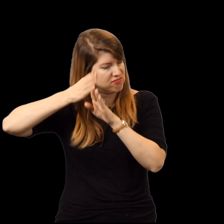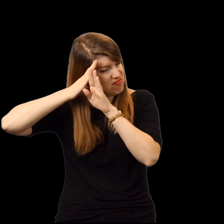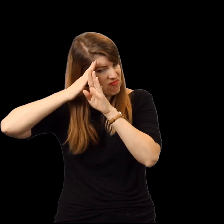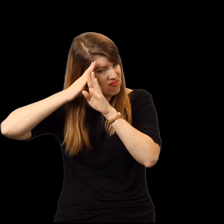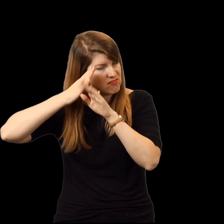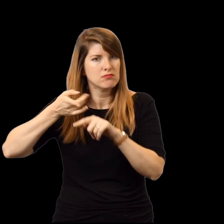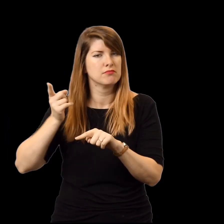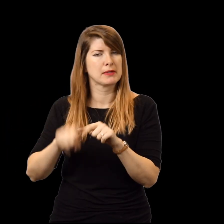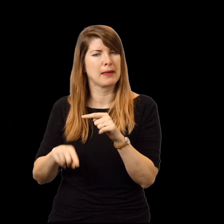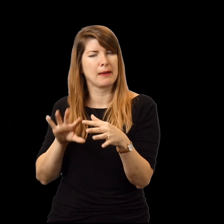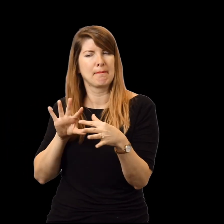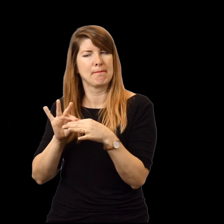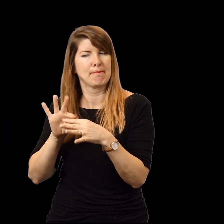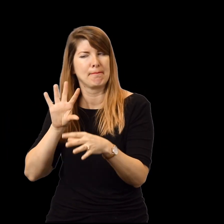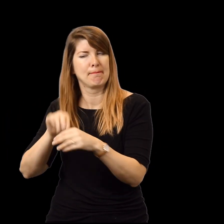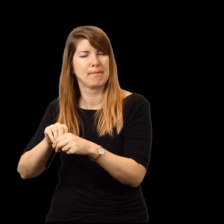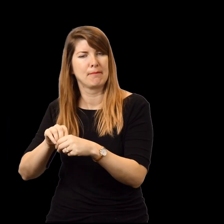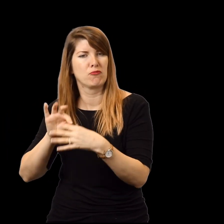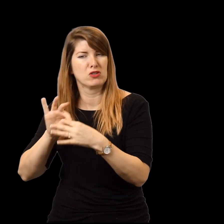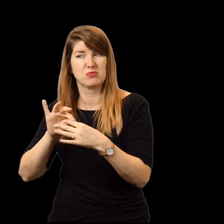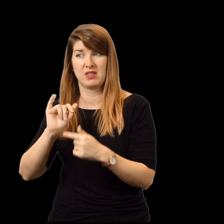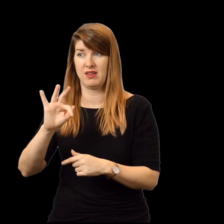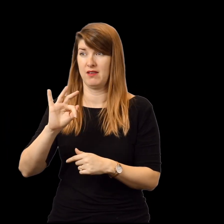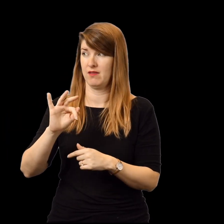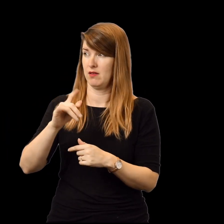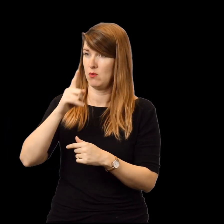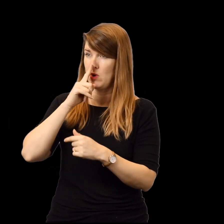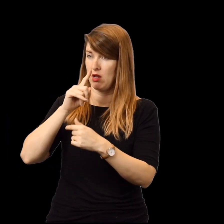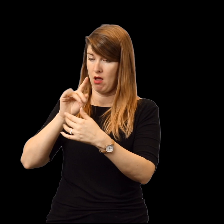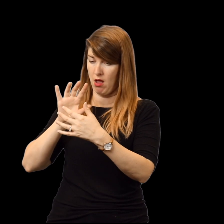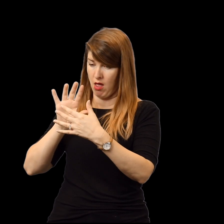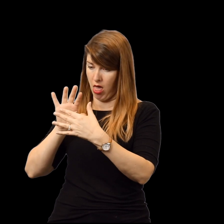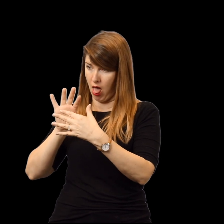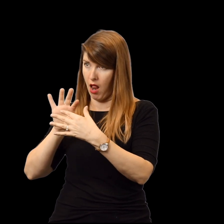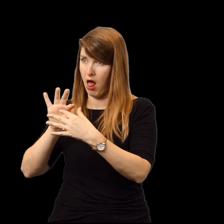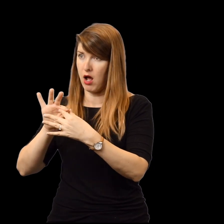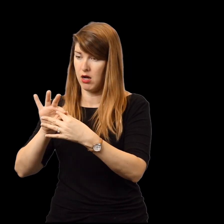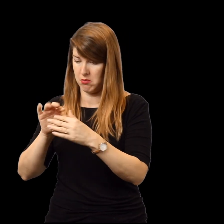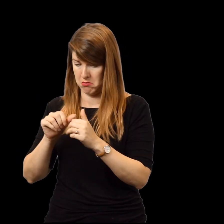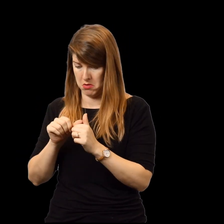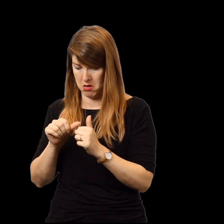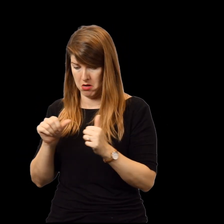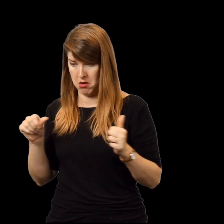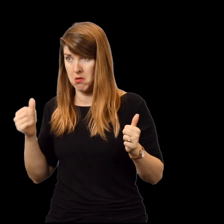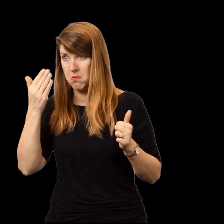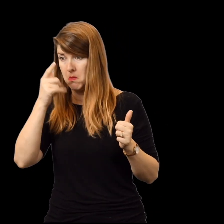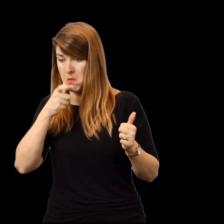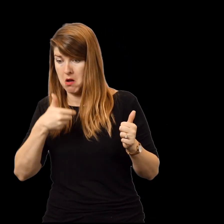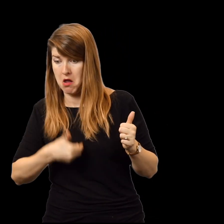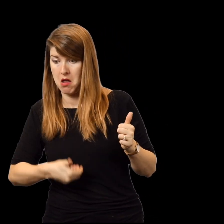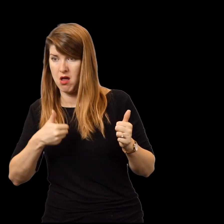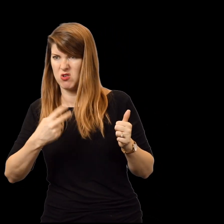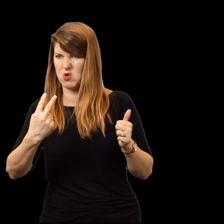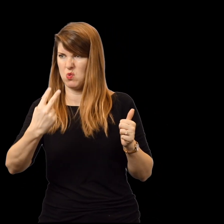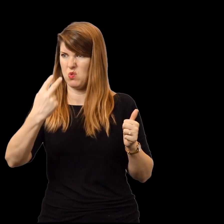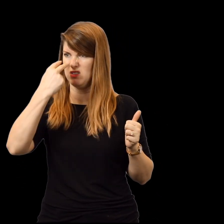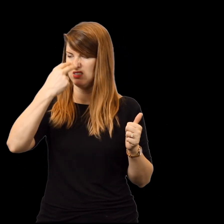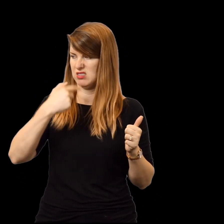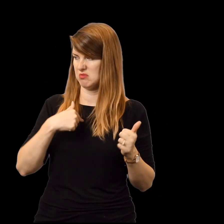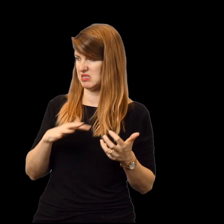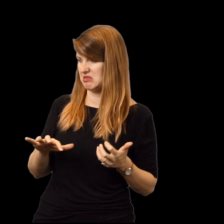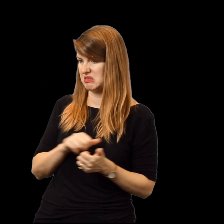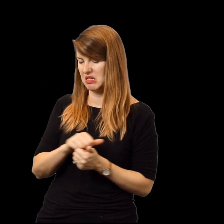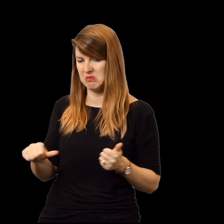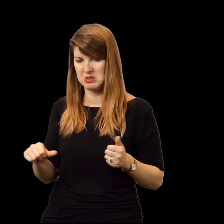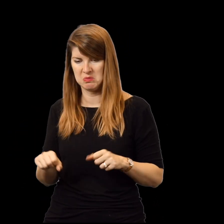that is that we can't engage in relationships. Because if I let you too close, you're going to get to know me. And if you get to know